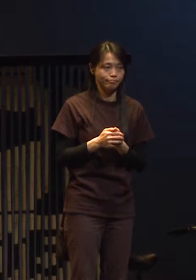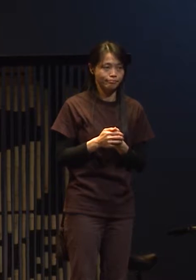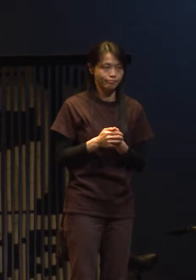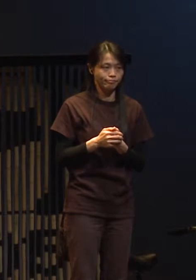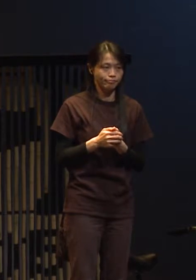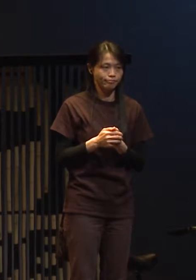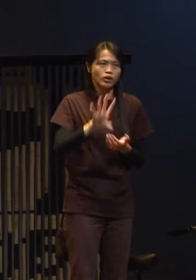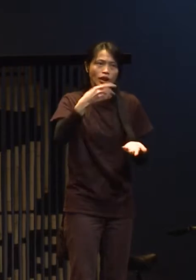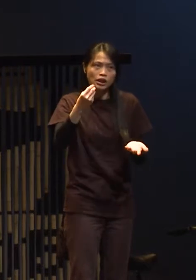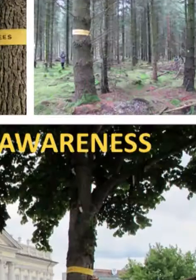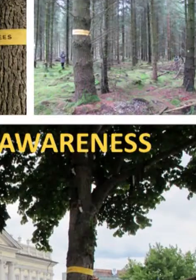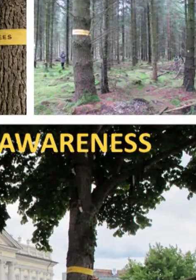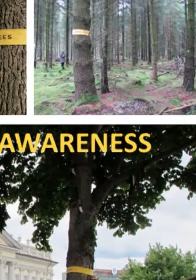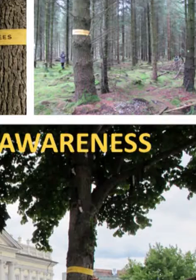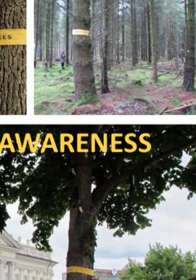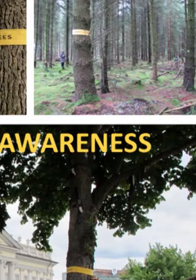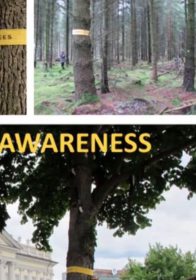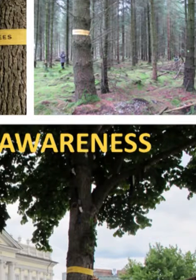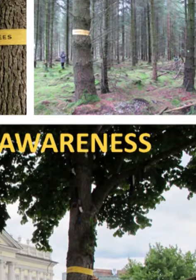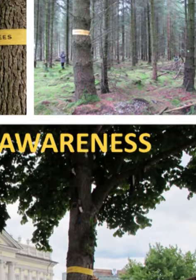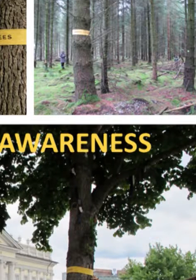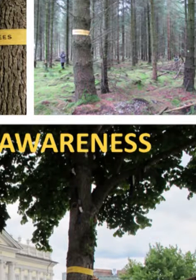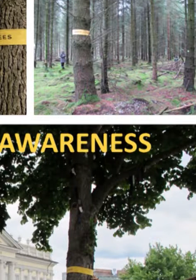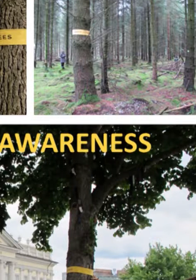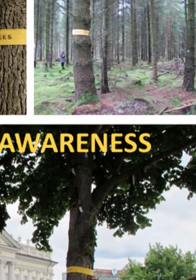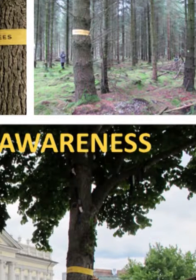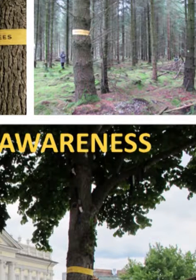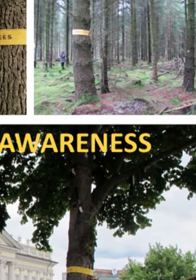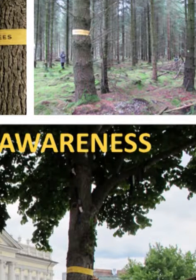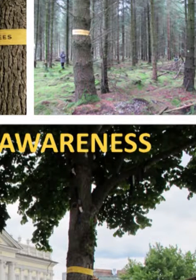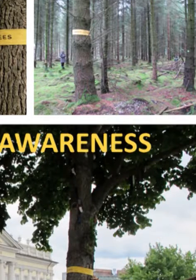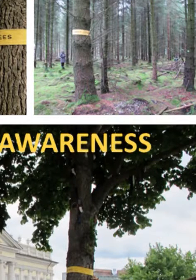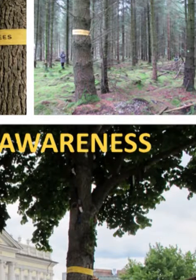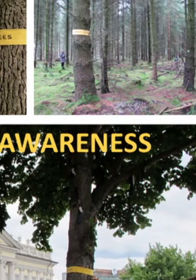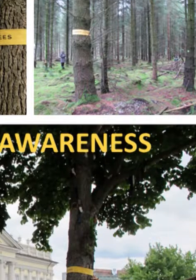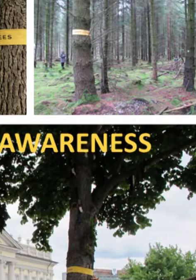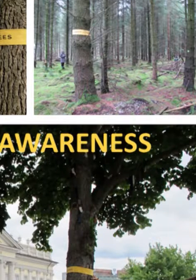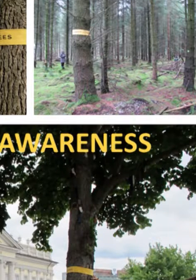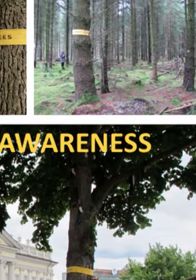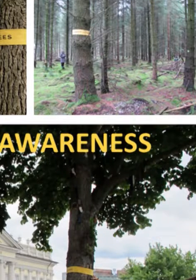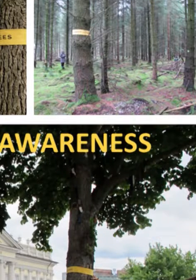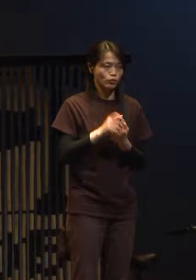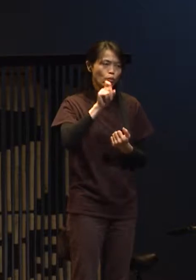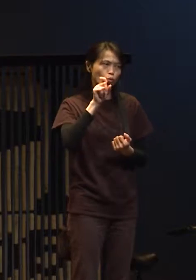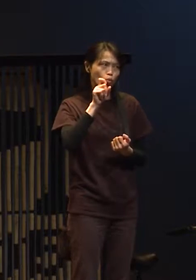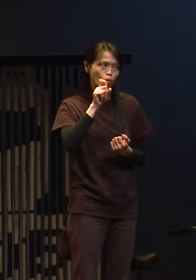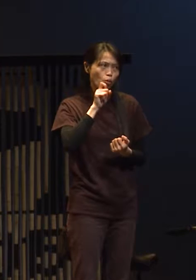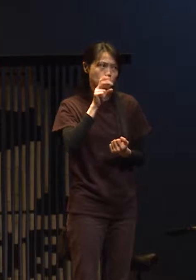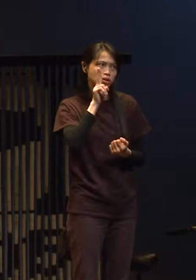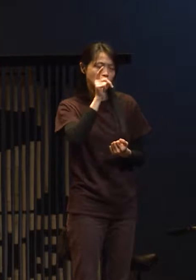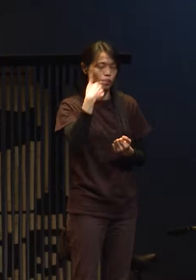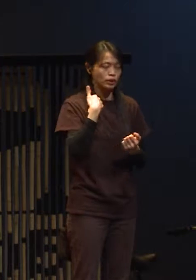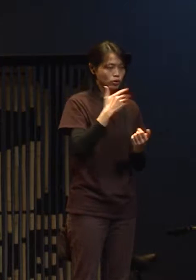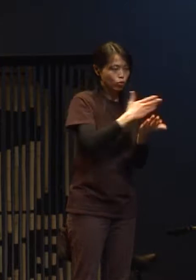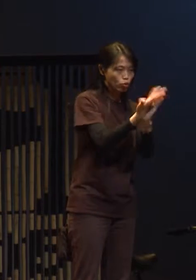workspace. This is in Kassel, outside the big exhibition called the Documenta. And the organizations will make these bands